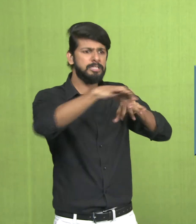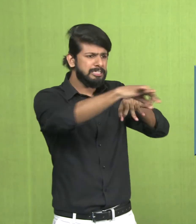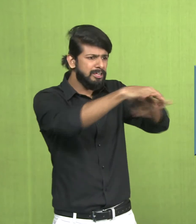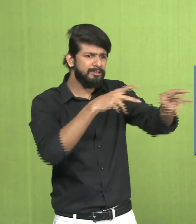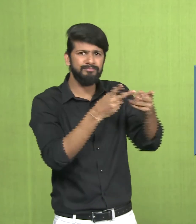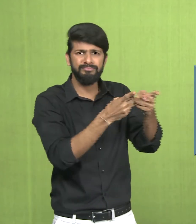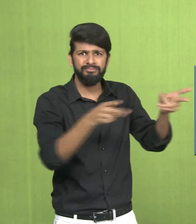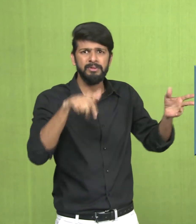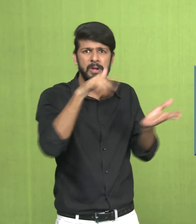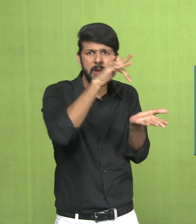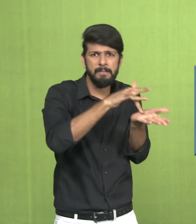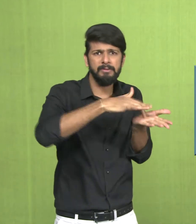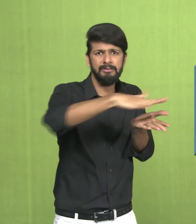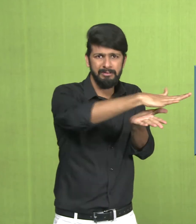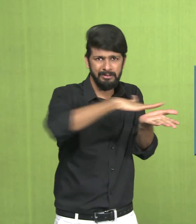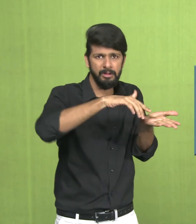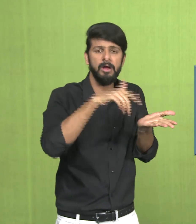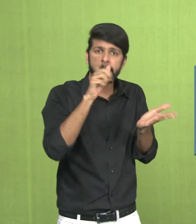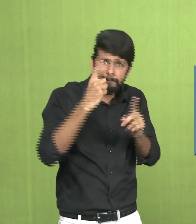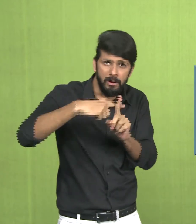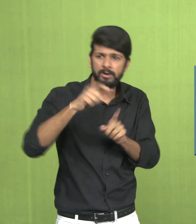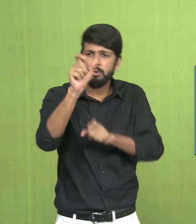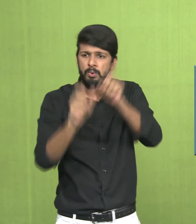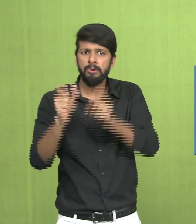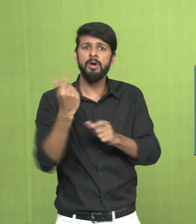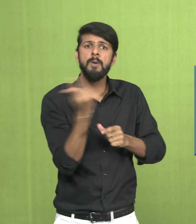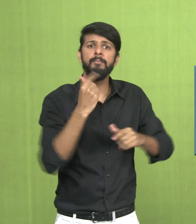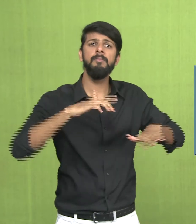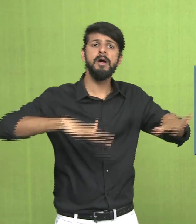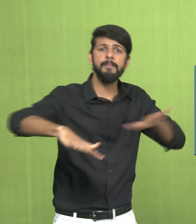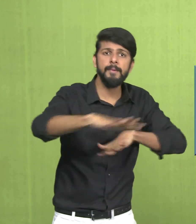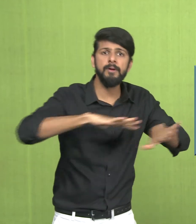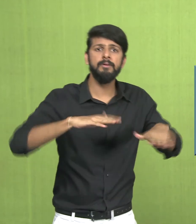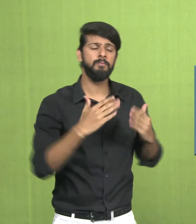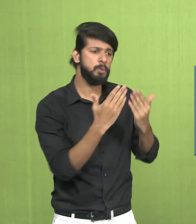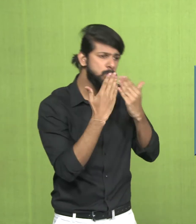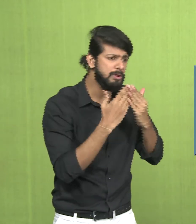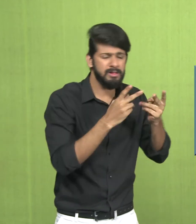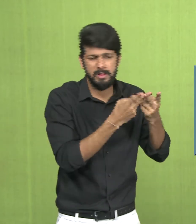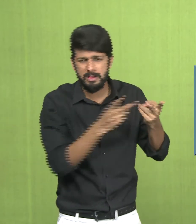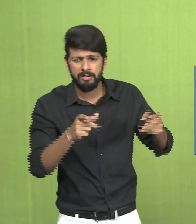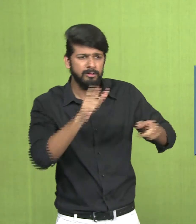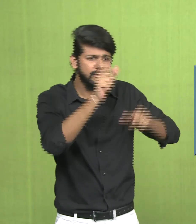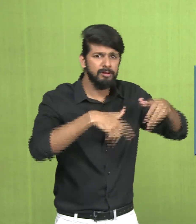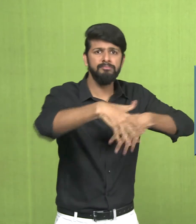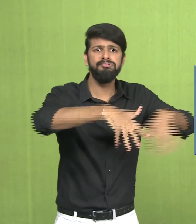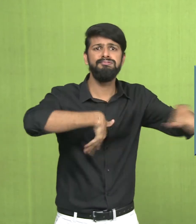about architecture, planning was different. This was an advanced society. It had its own structure